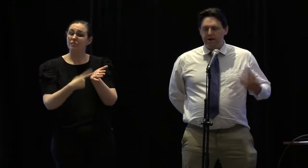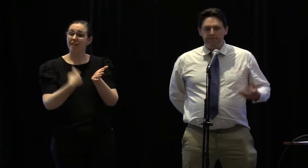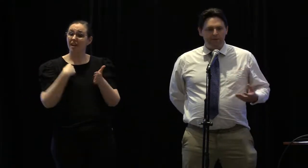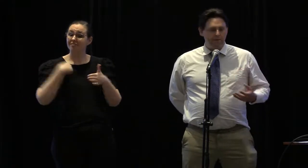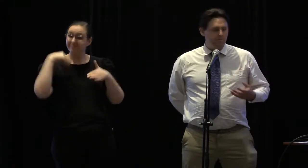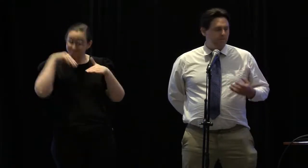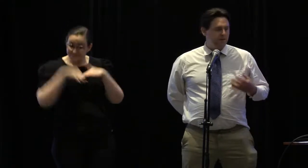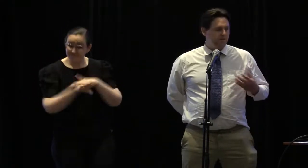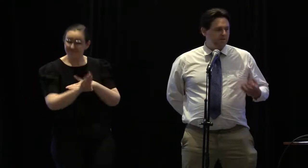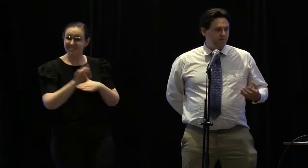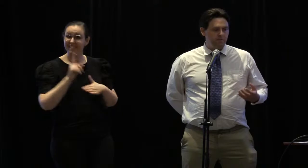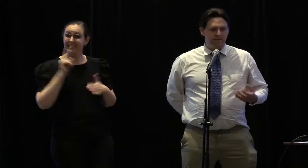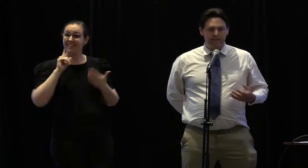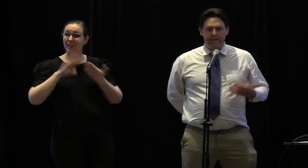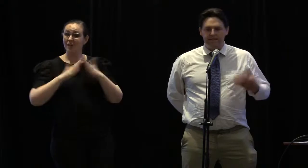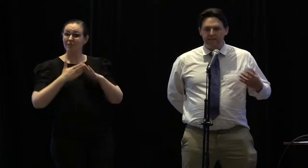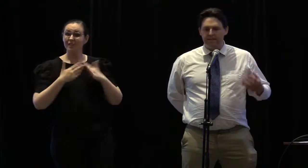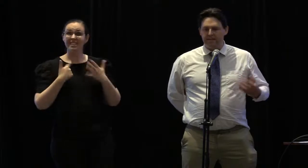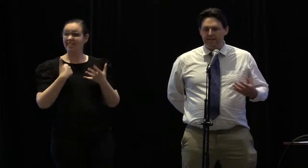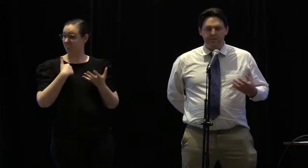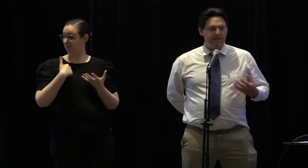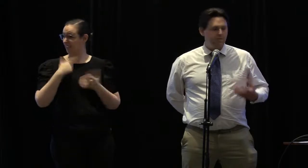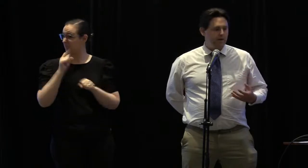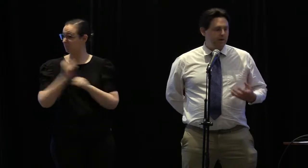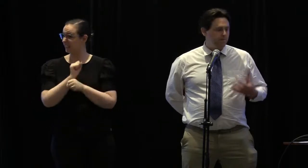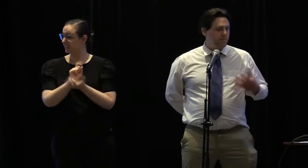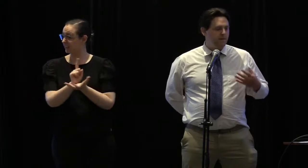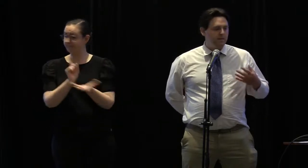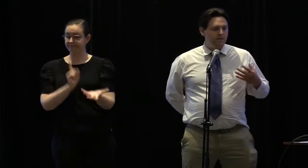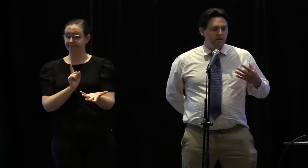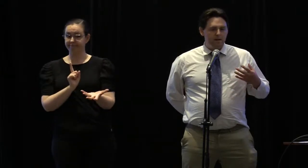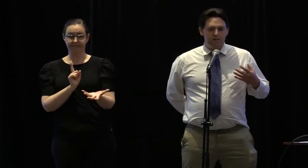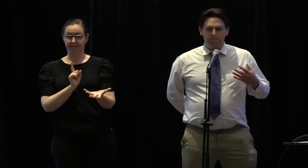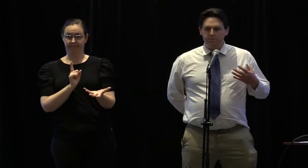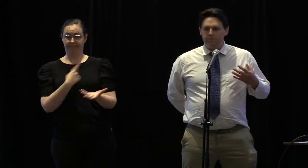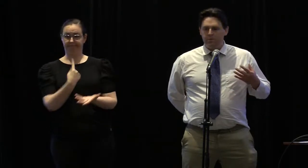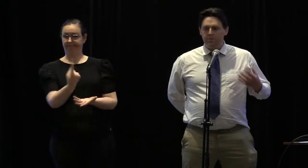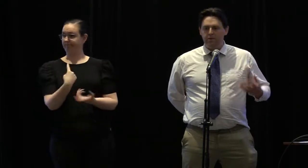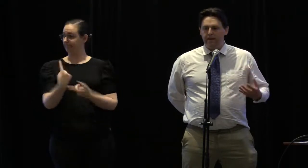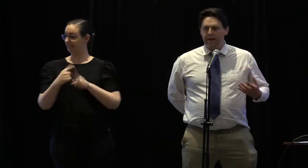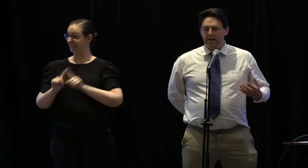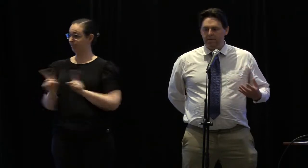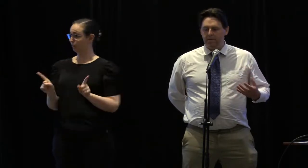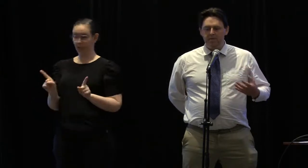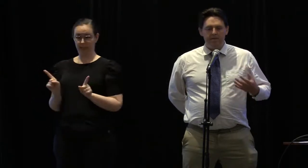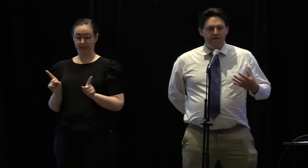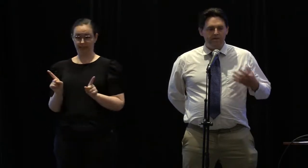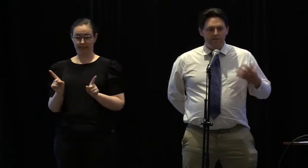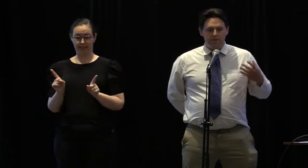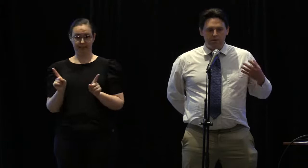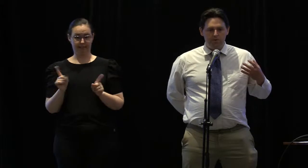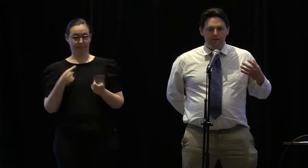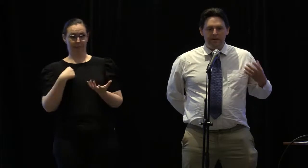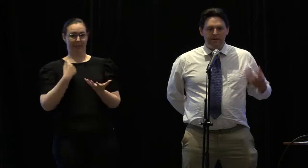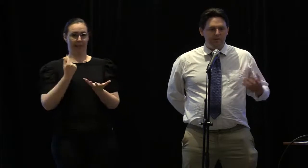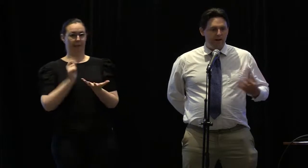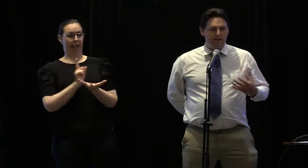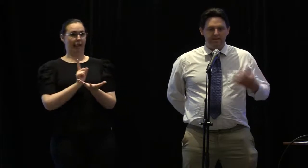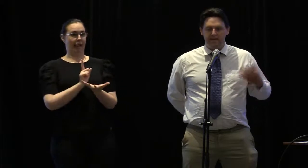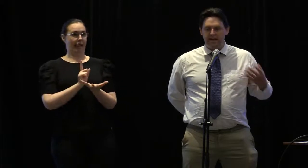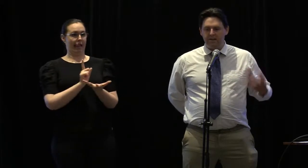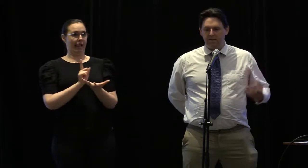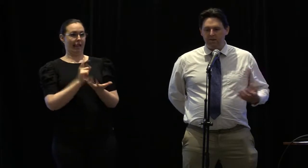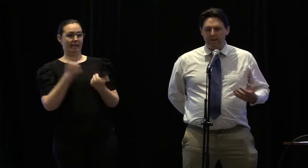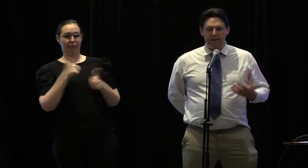I am a traveler in this community and that it is a space where I am learning how to